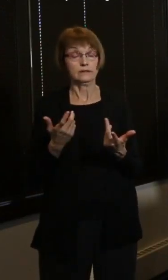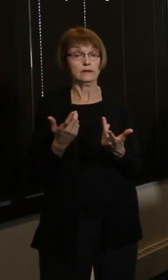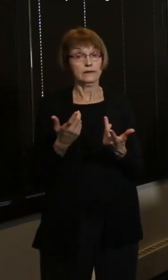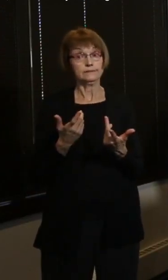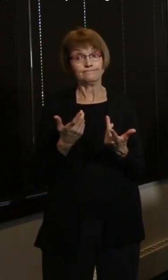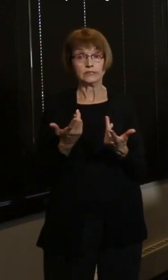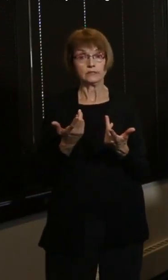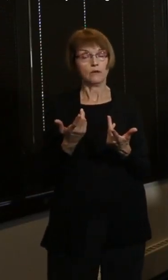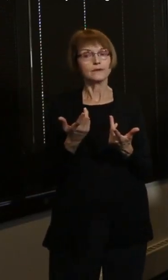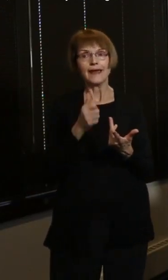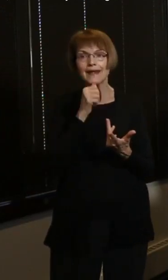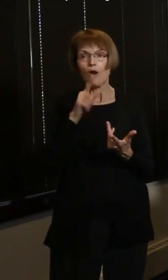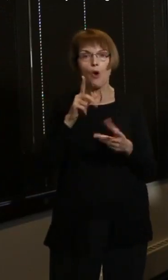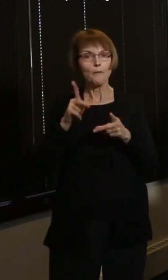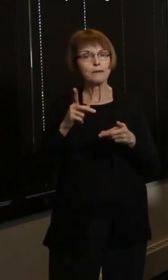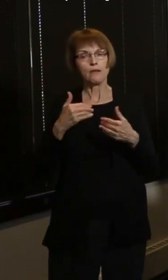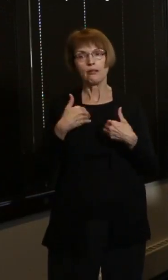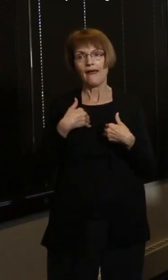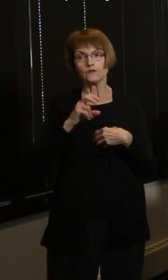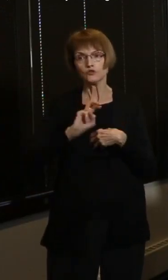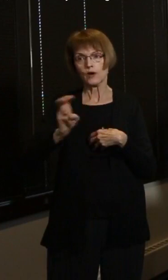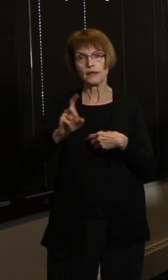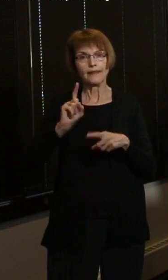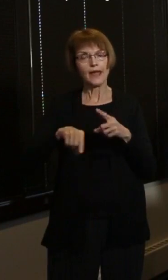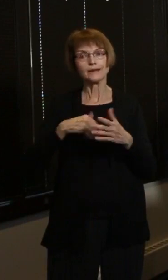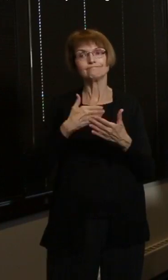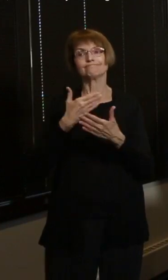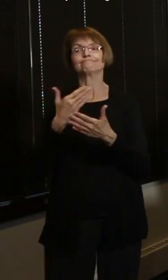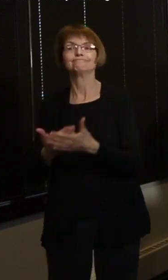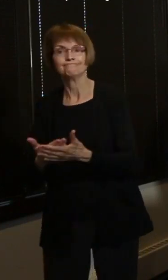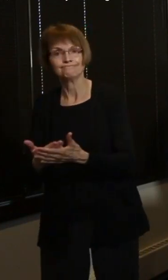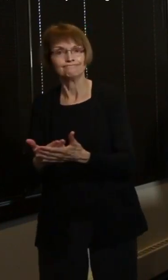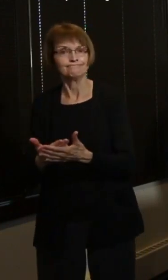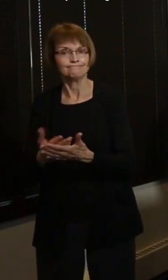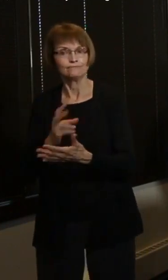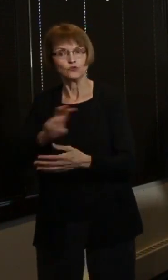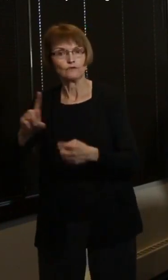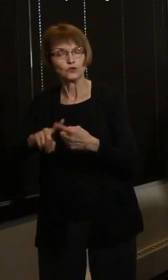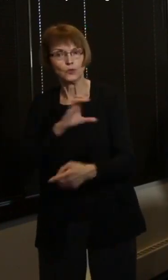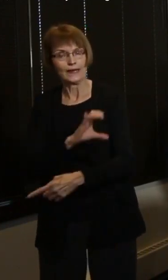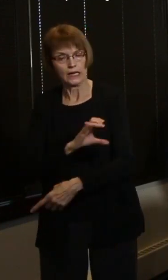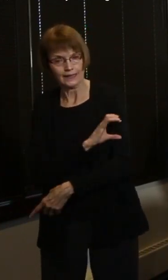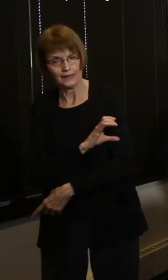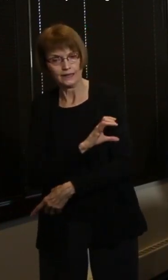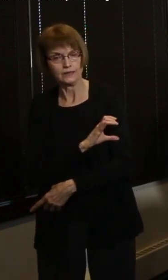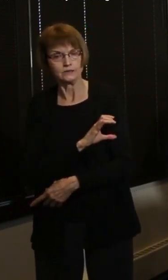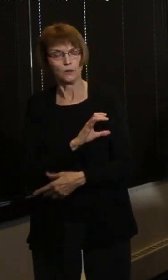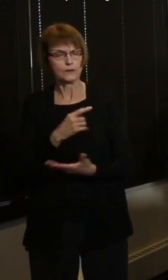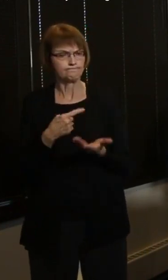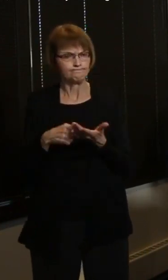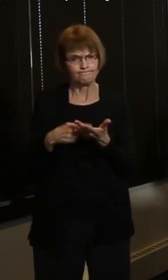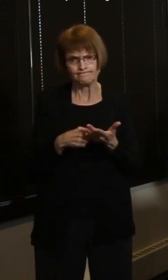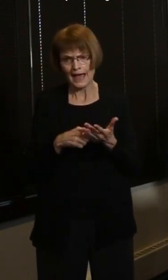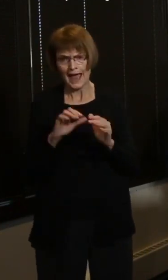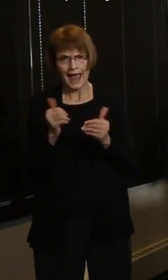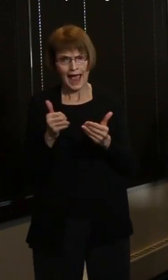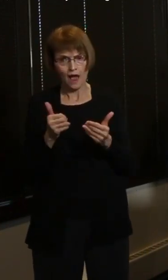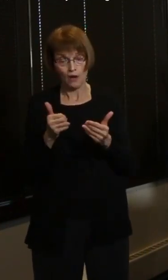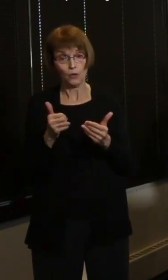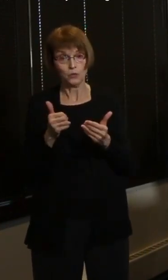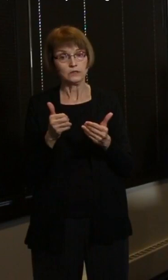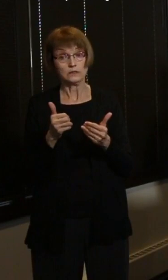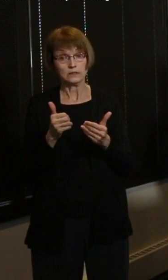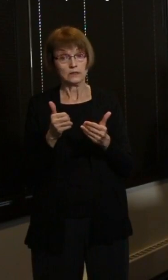has transportation to make it to one of our clinics, things like that, and so exploring ways on how we can go out into the